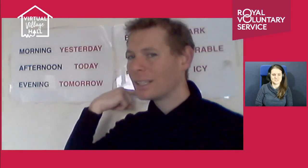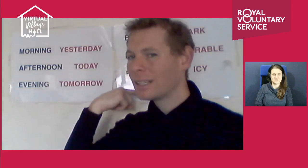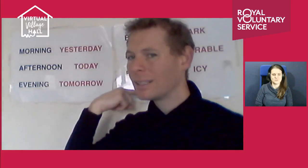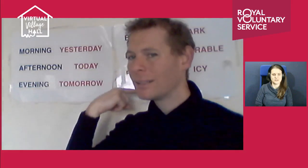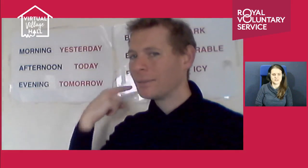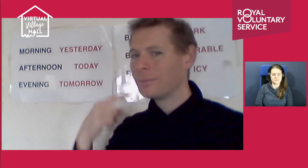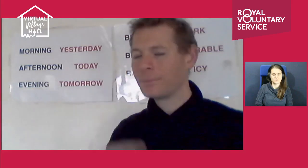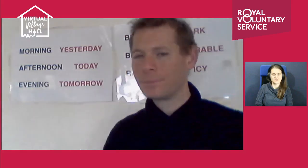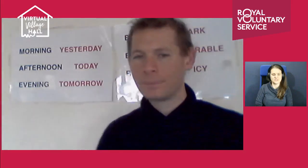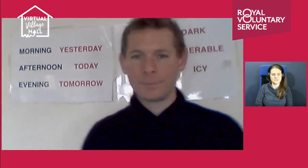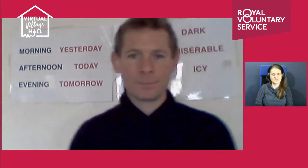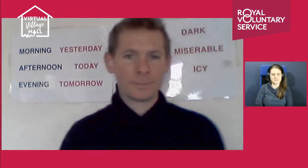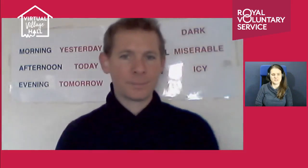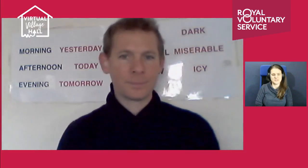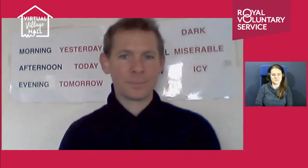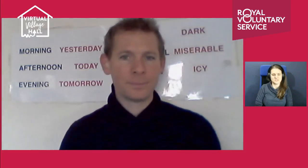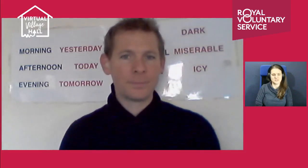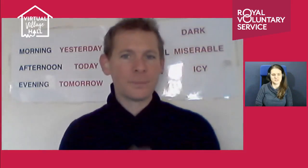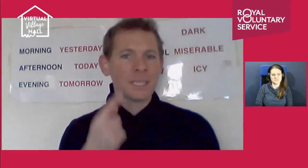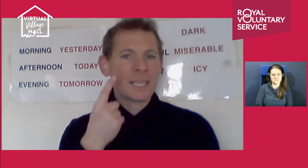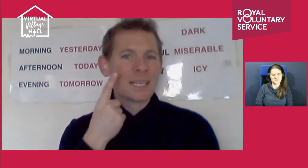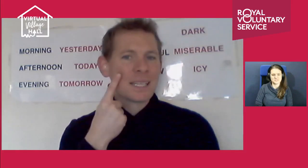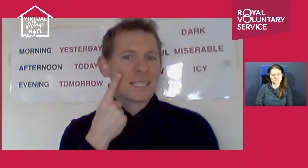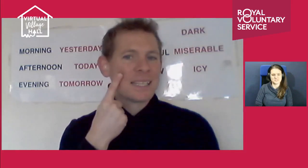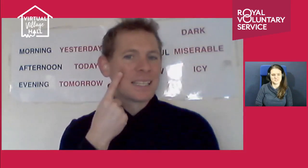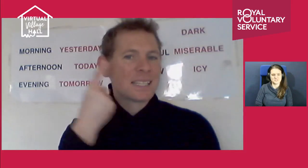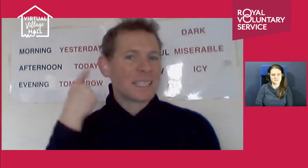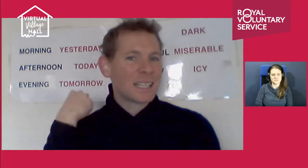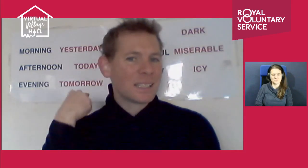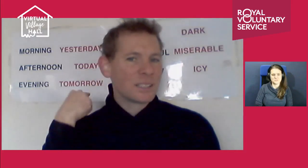I'll do it this angle as well so you can see. Yesterday.